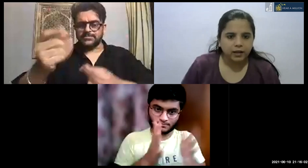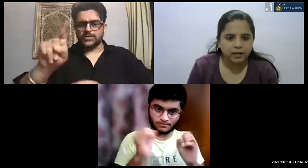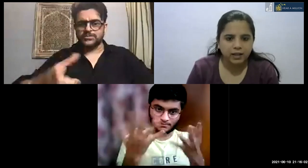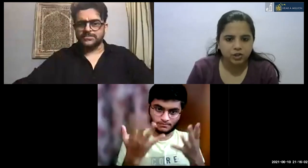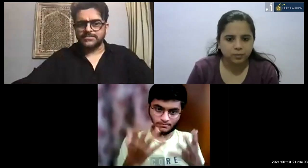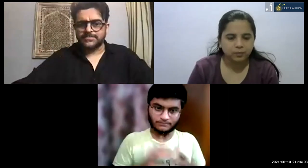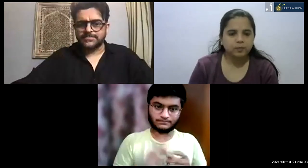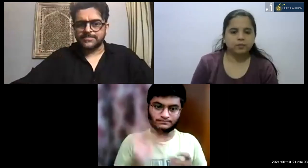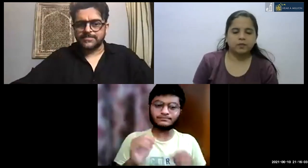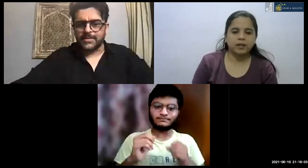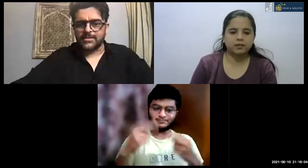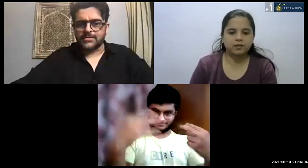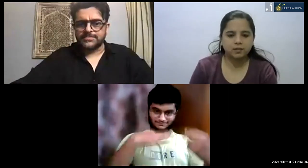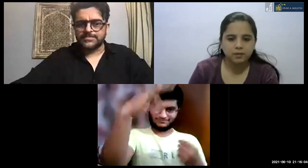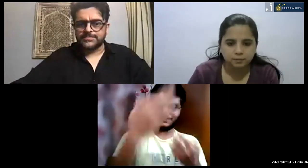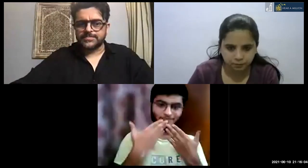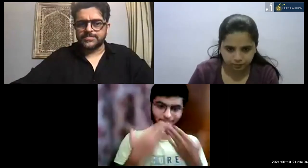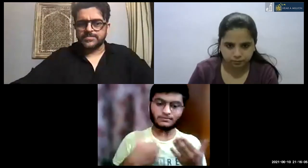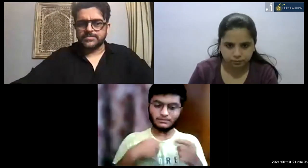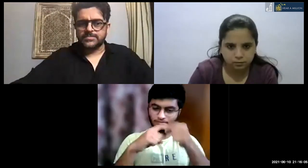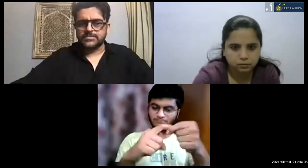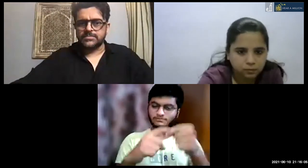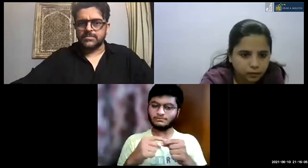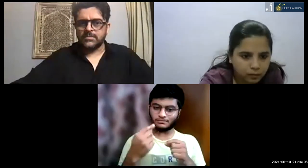Okay. Yeah, Rishabh. Yes.